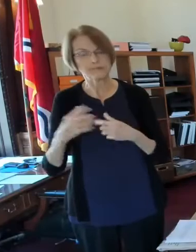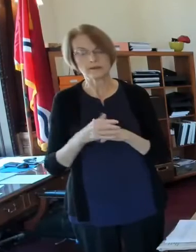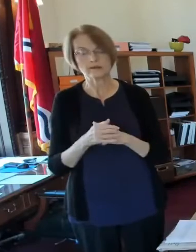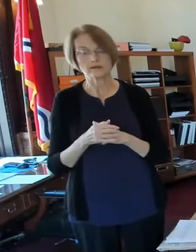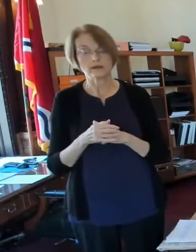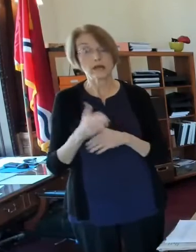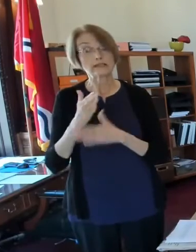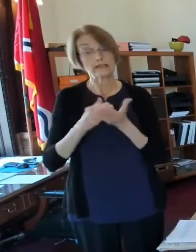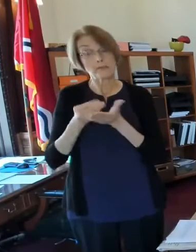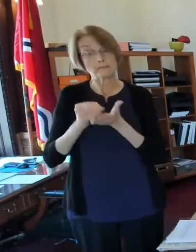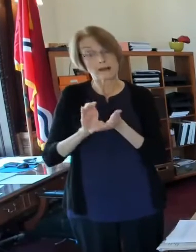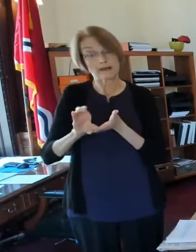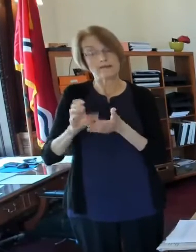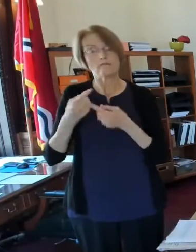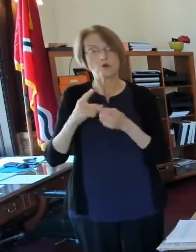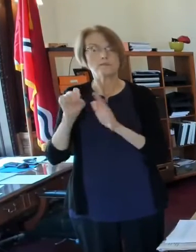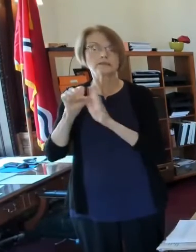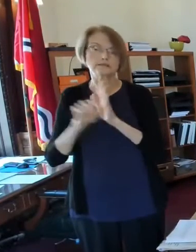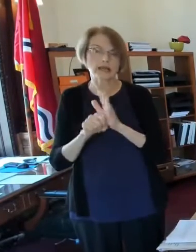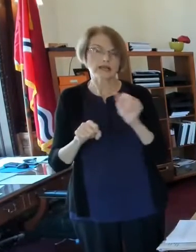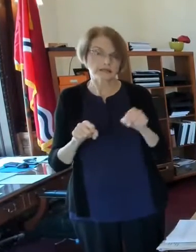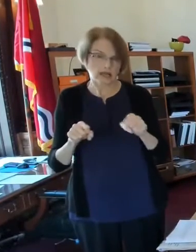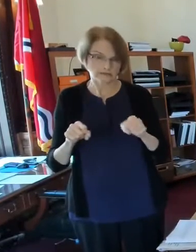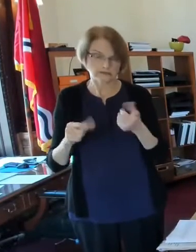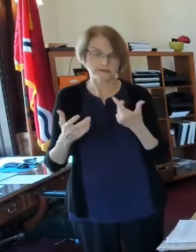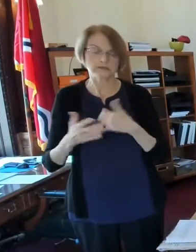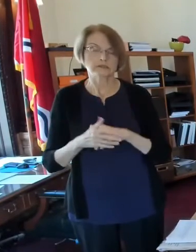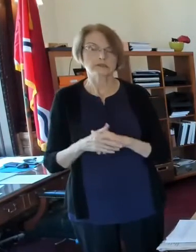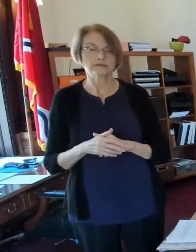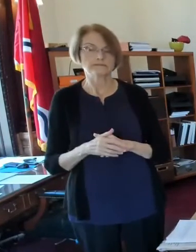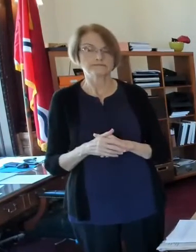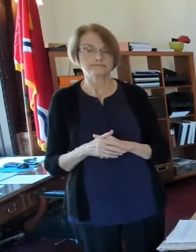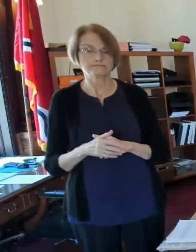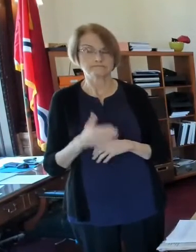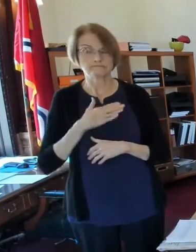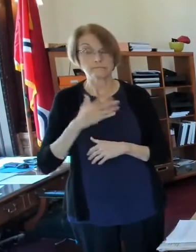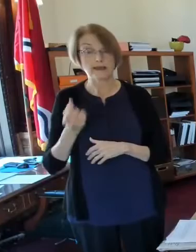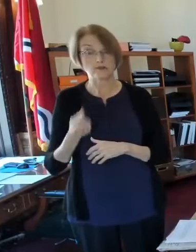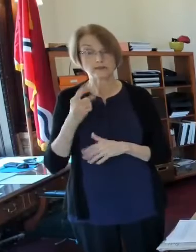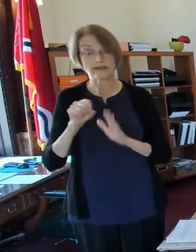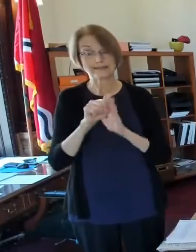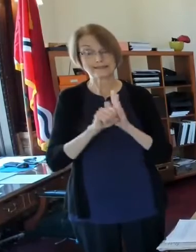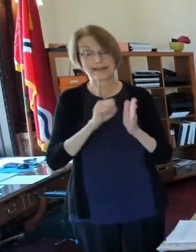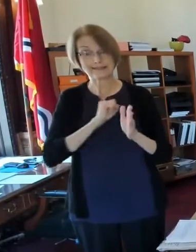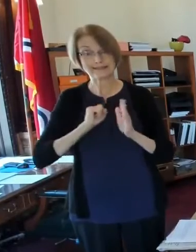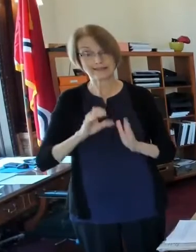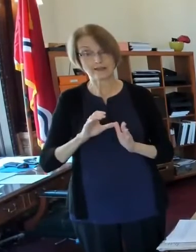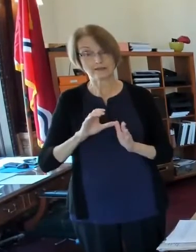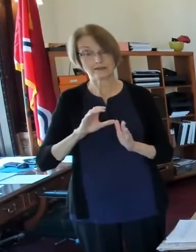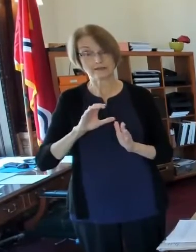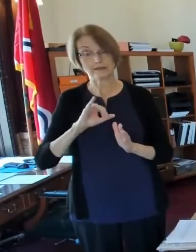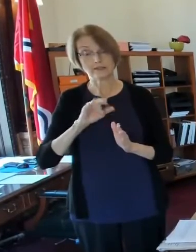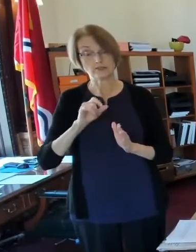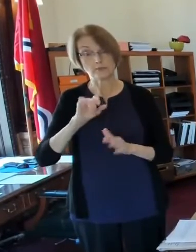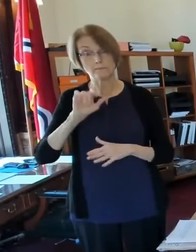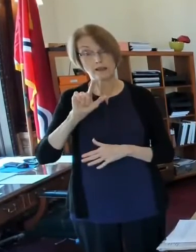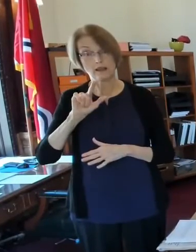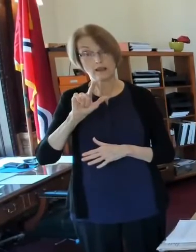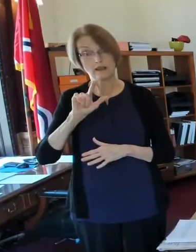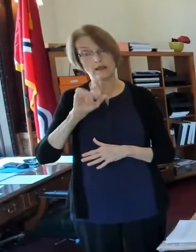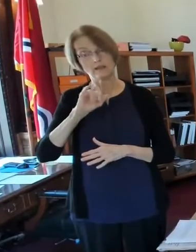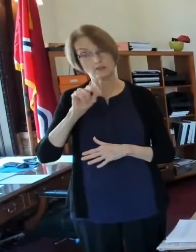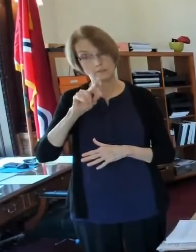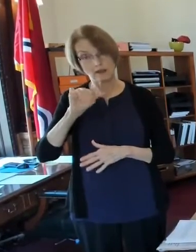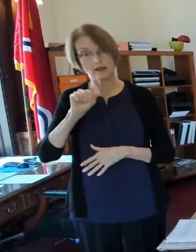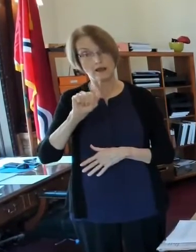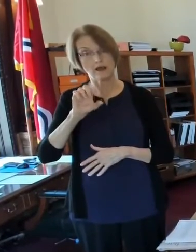of this funding did come from the state, and it's my understanding that State Senator Jamila Nasheed was also